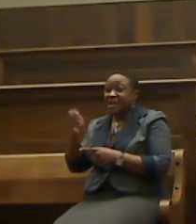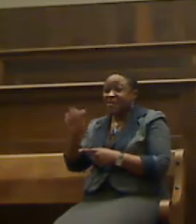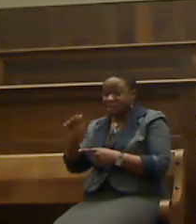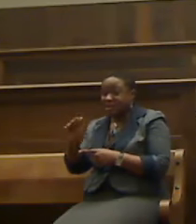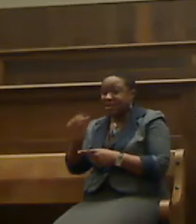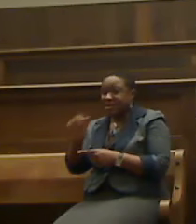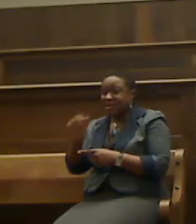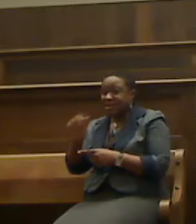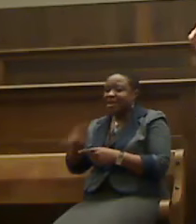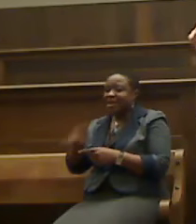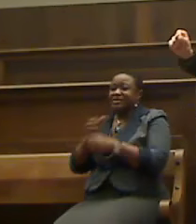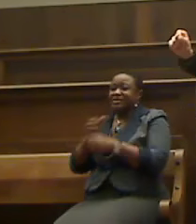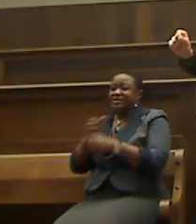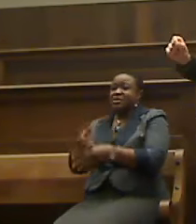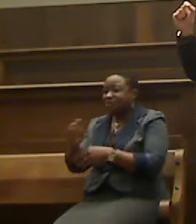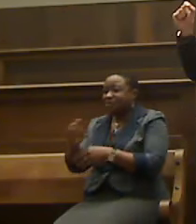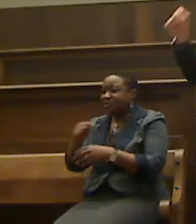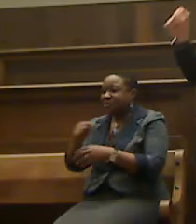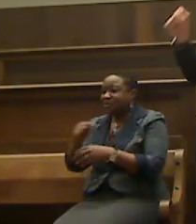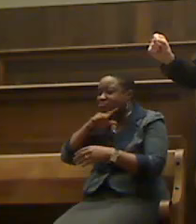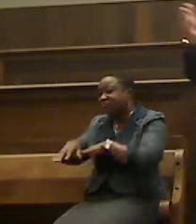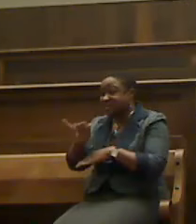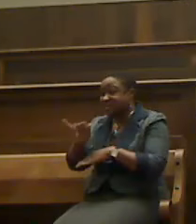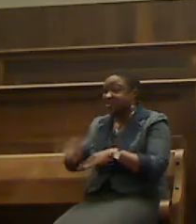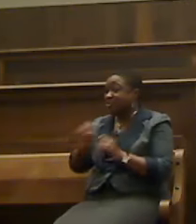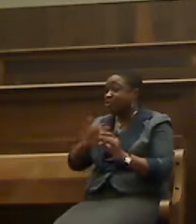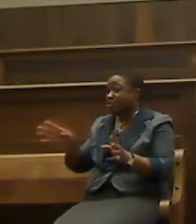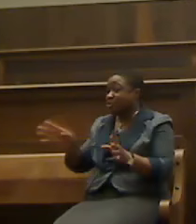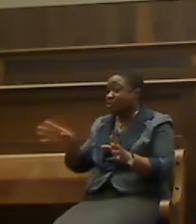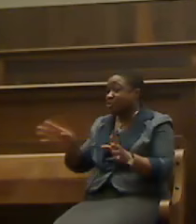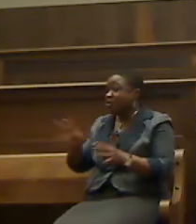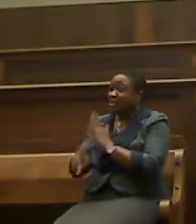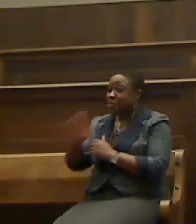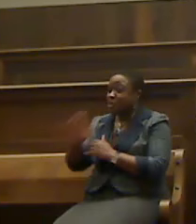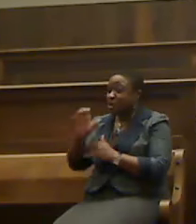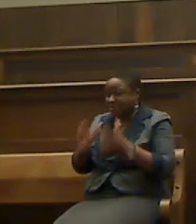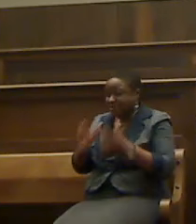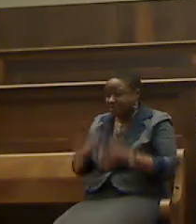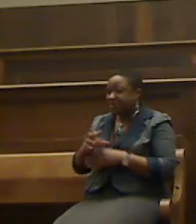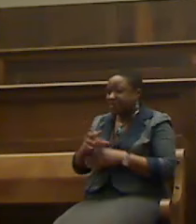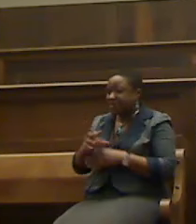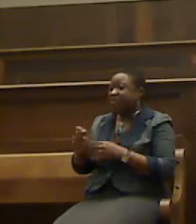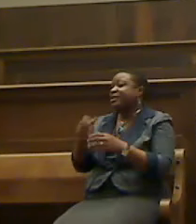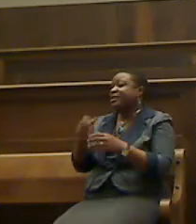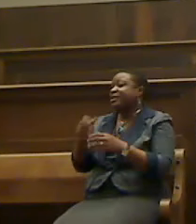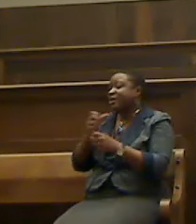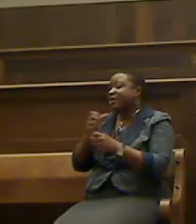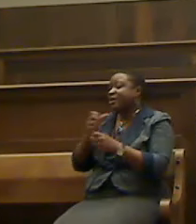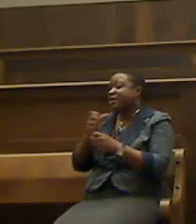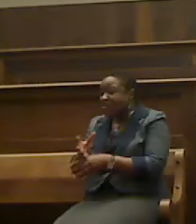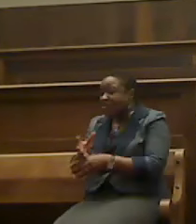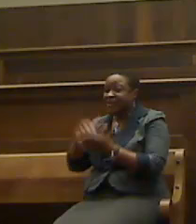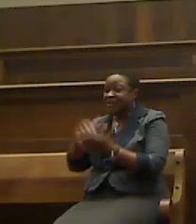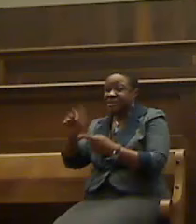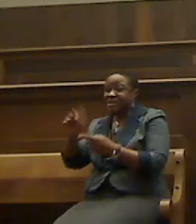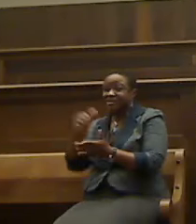created these contaminants which were deadly. They killed about 100 Americans, caused 5,000 to 10,000 to fall sick, and yet the tryptophan passed